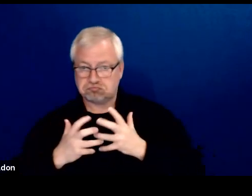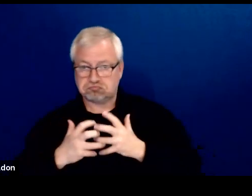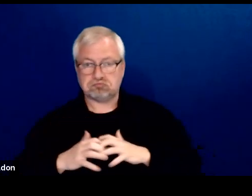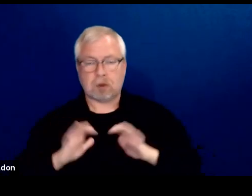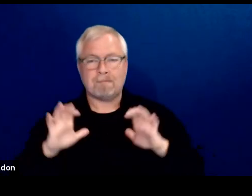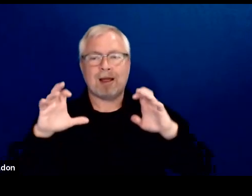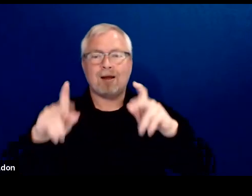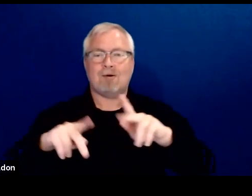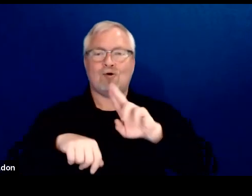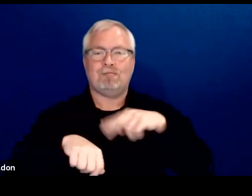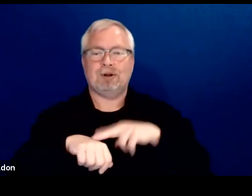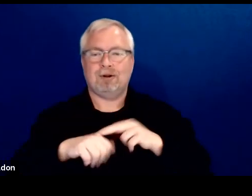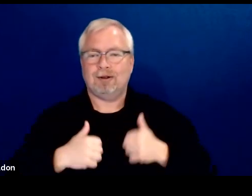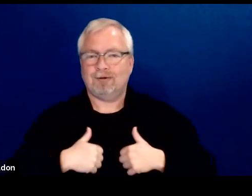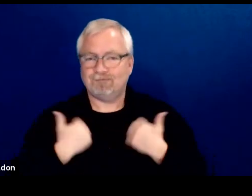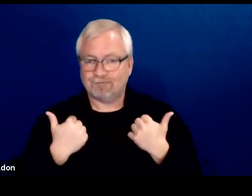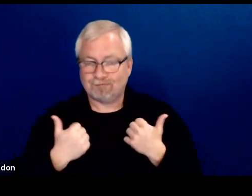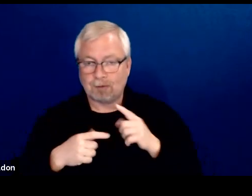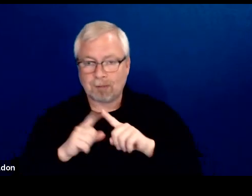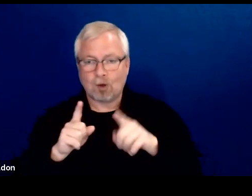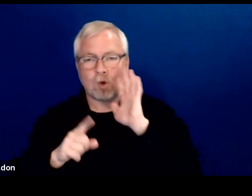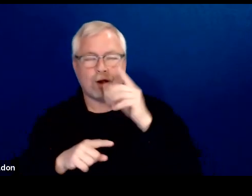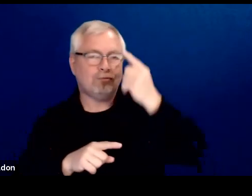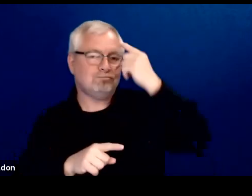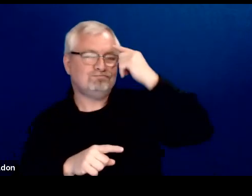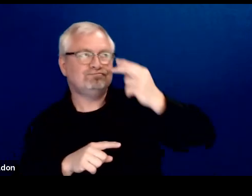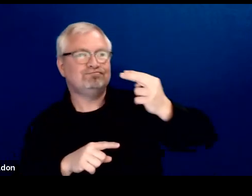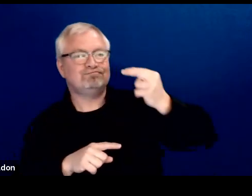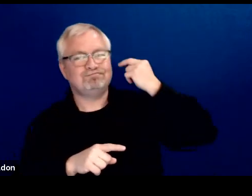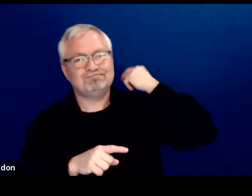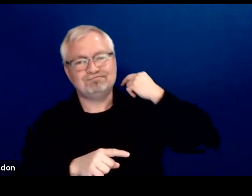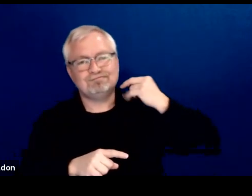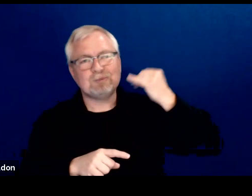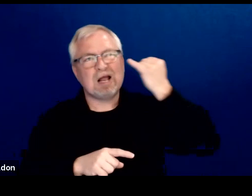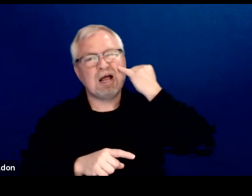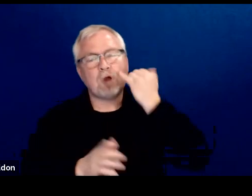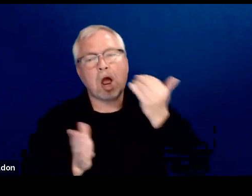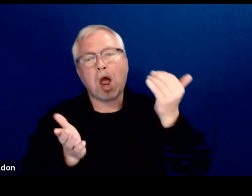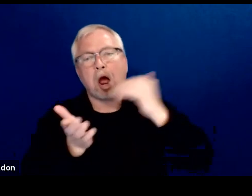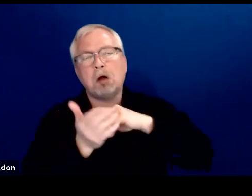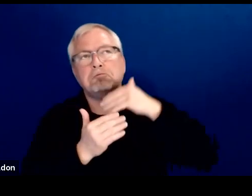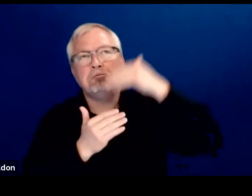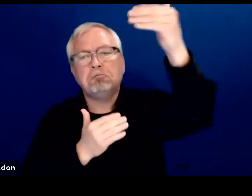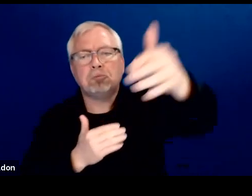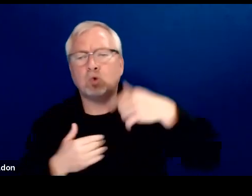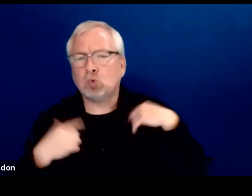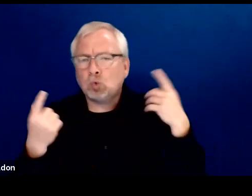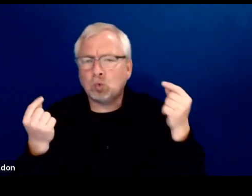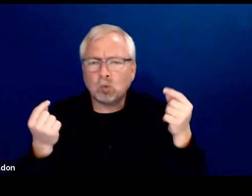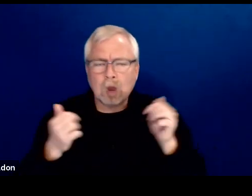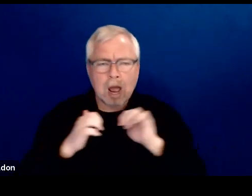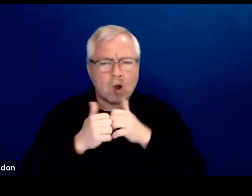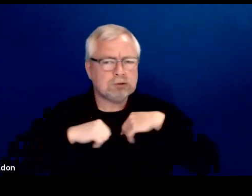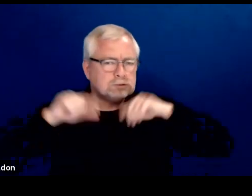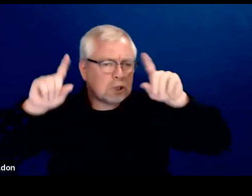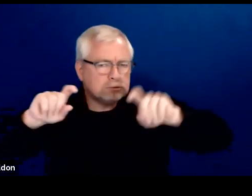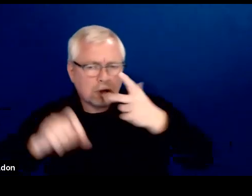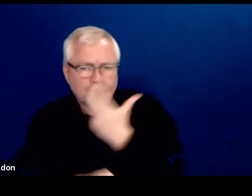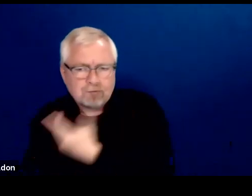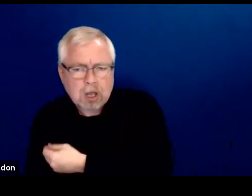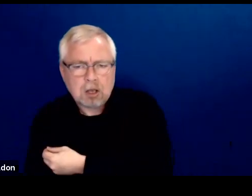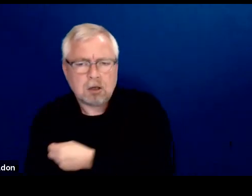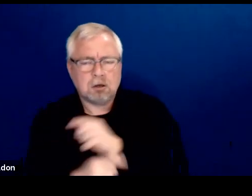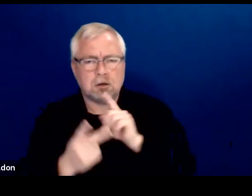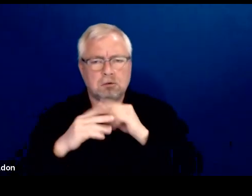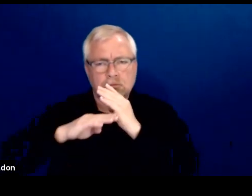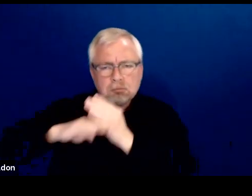more than likely in the fall. How are we going to be able to test who's immune to it? How are we going to keep those most vulnerable isolated? How are we going to make sure we